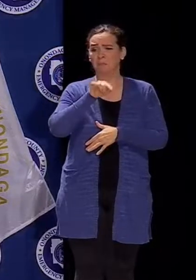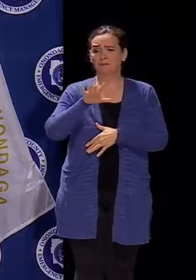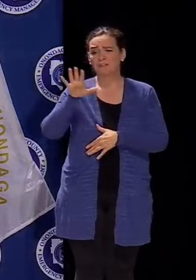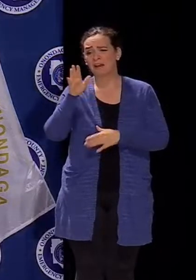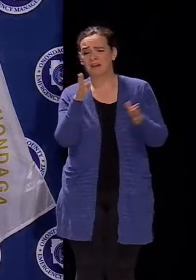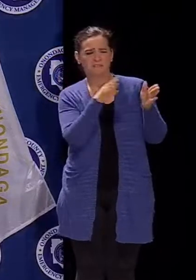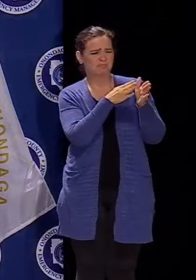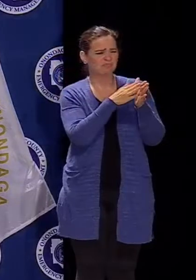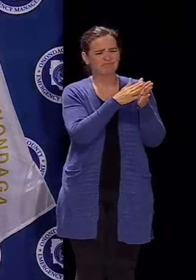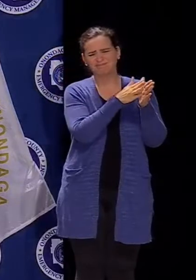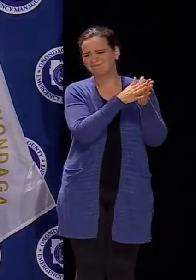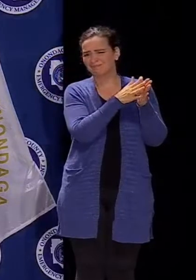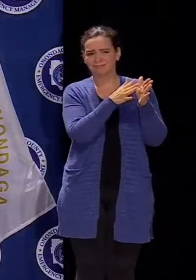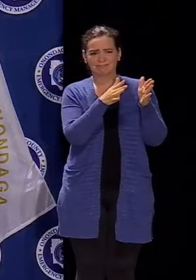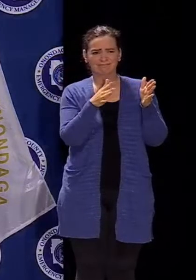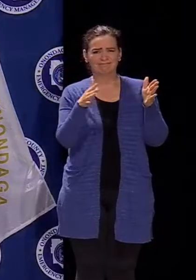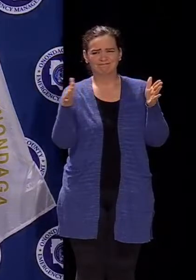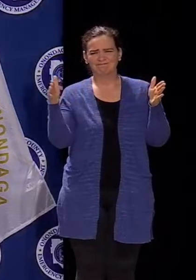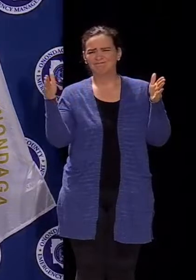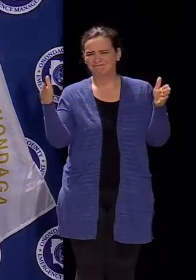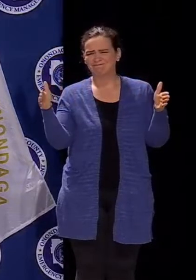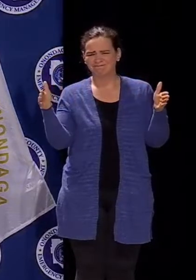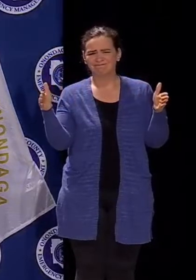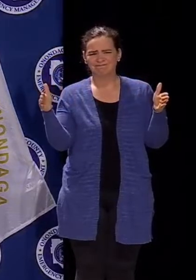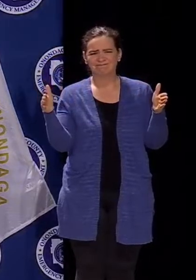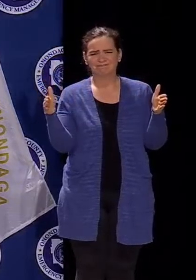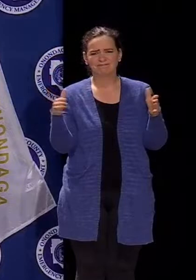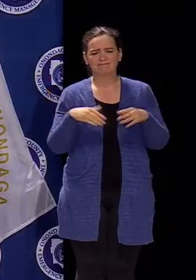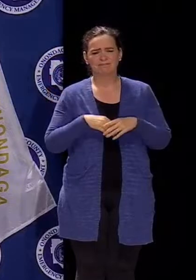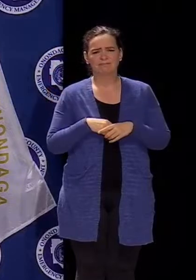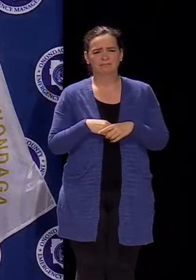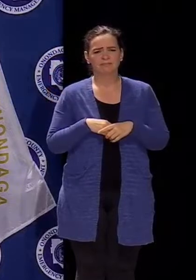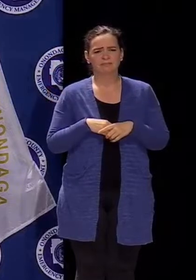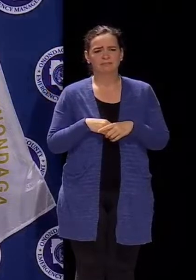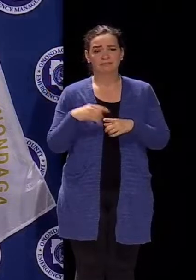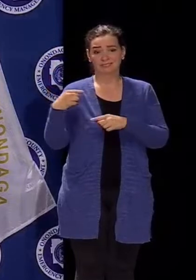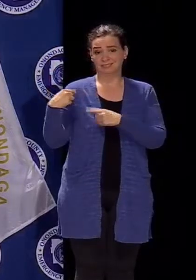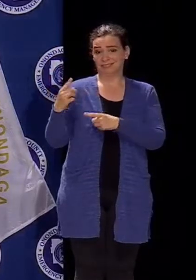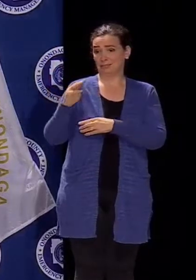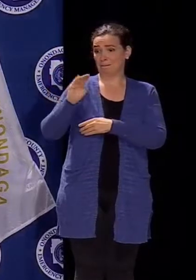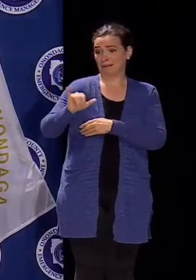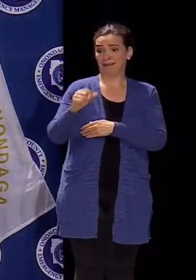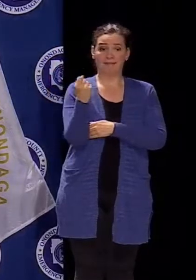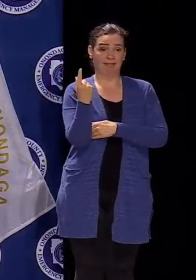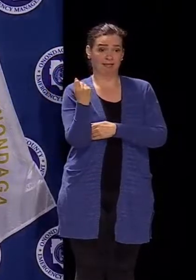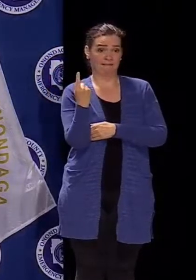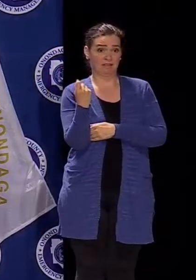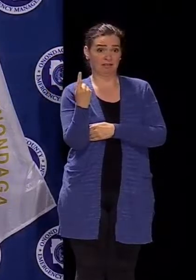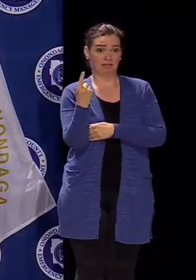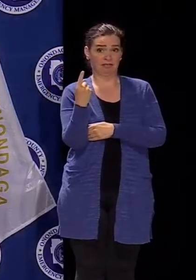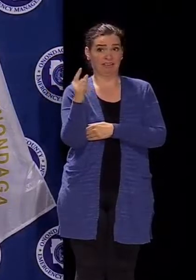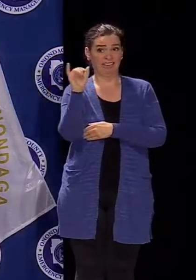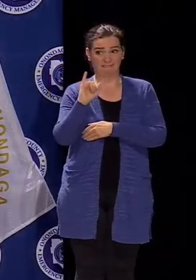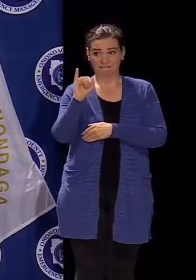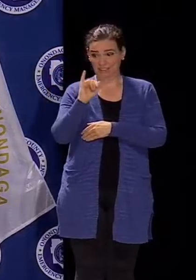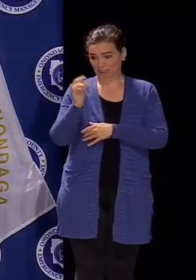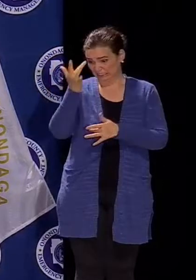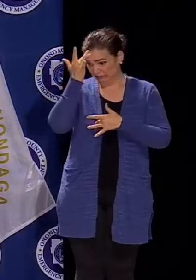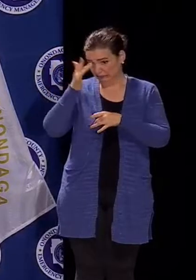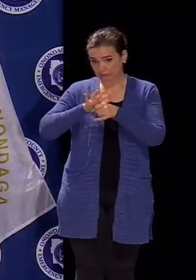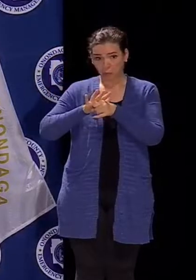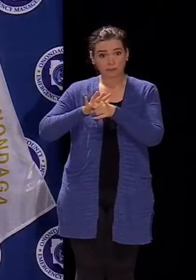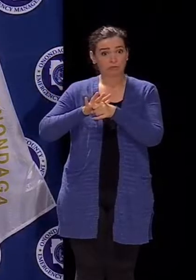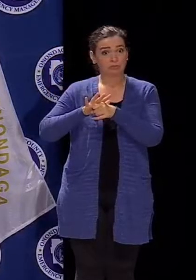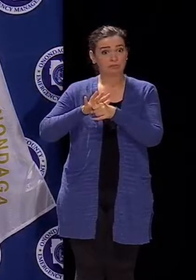strategic universal testing. Since May 11th, the infection rate has dropped to